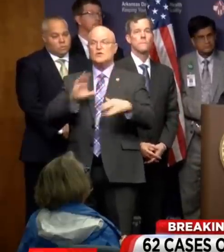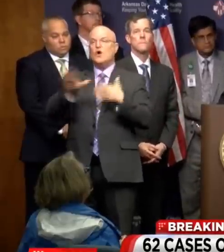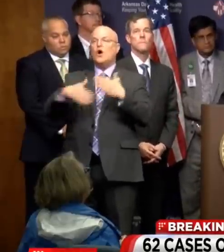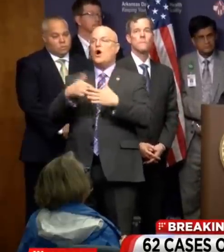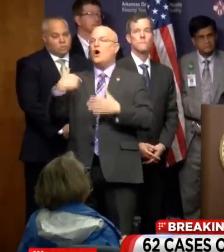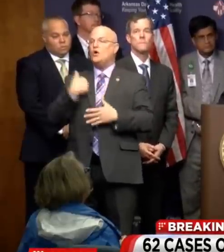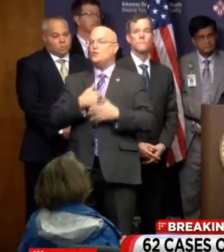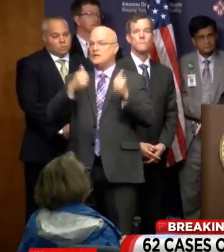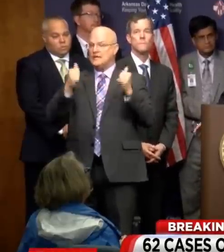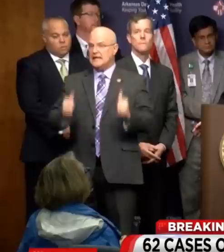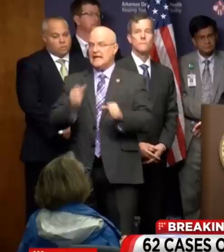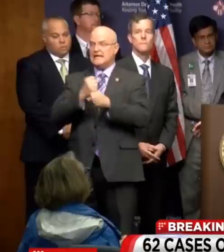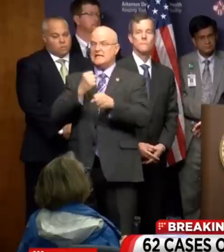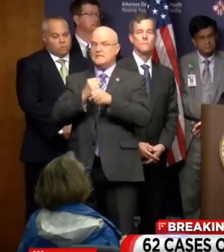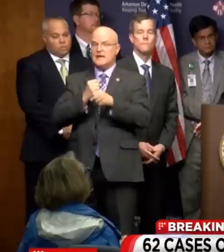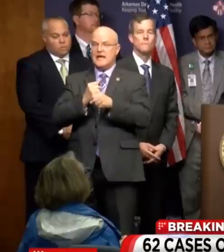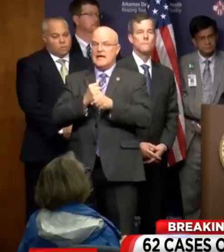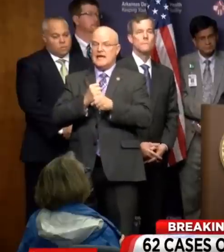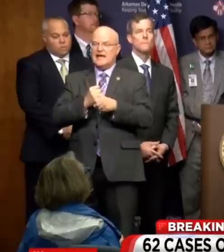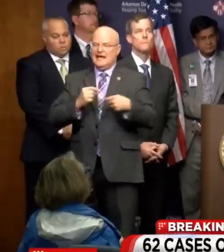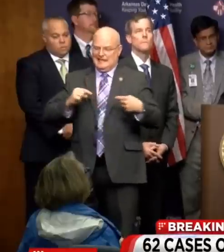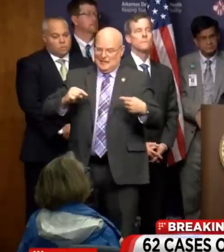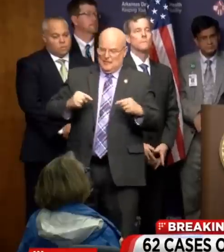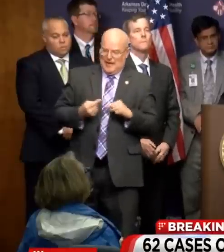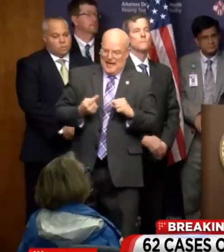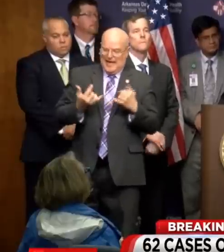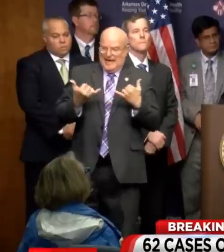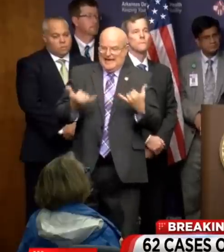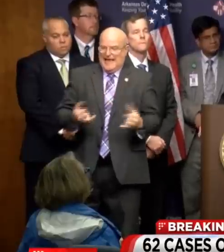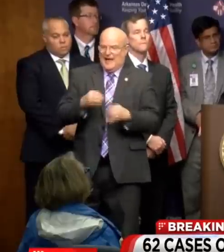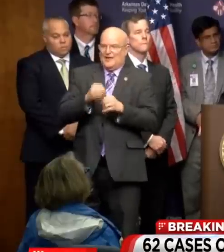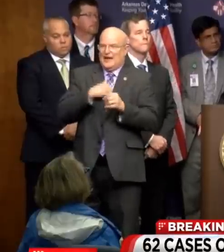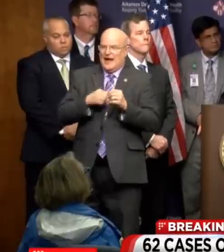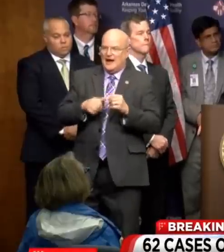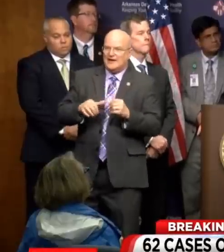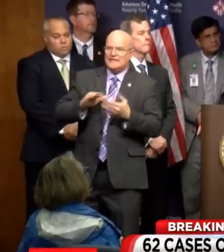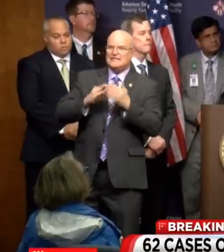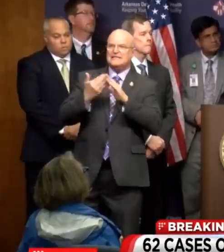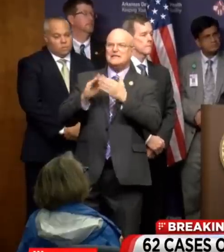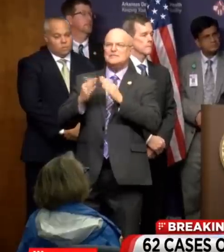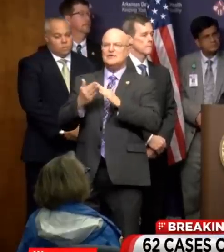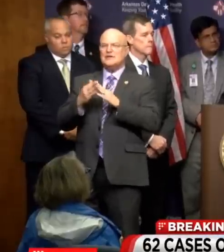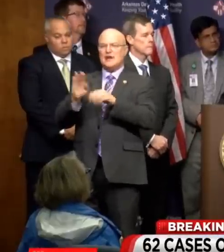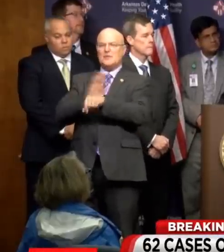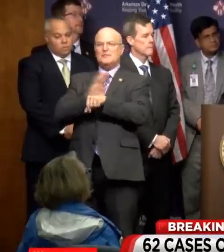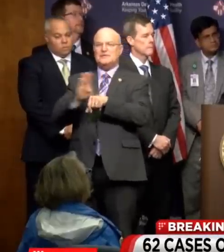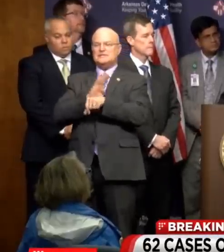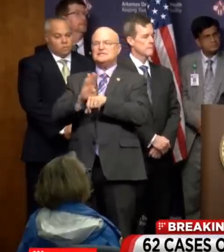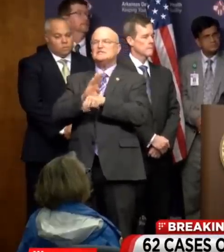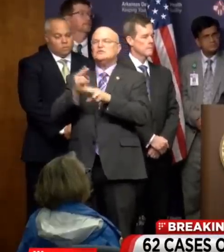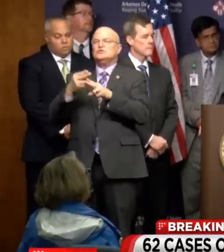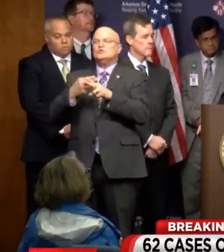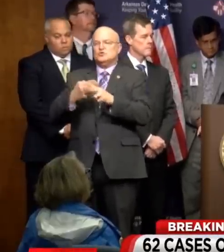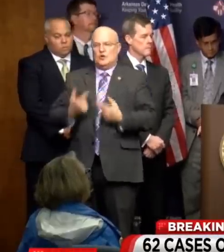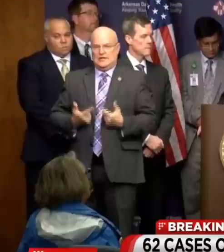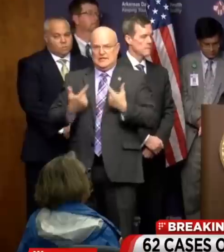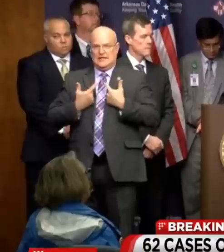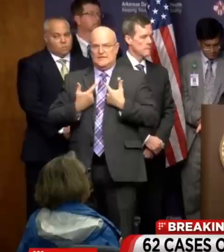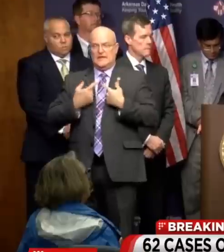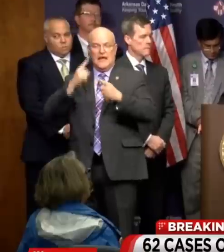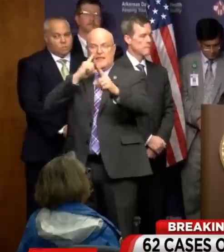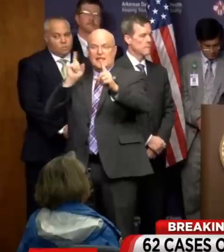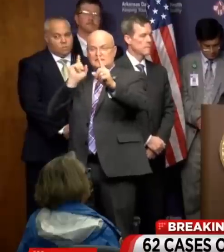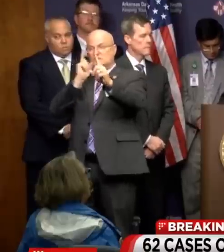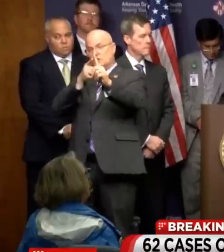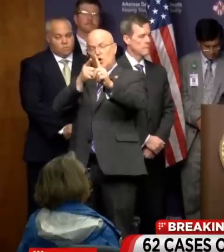all we can to make the pain that we're having now in our society and in our businesses short-lived. And that's the whole